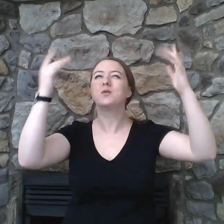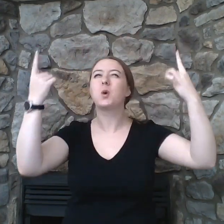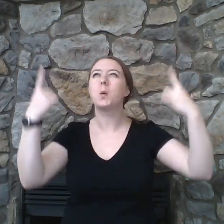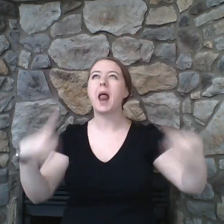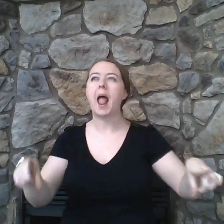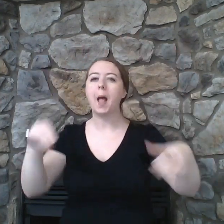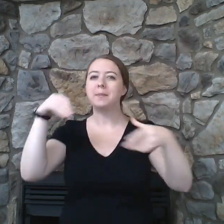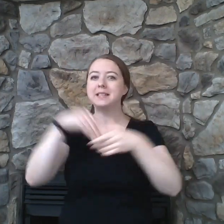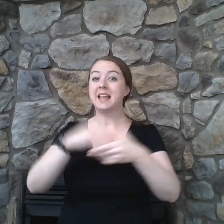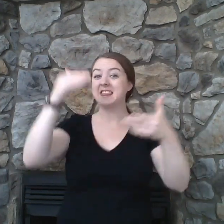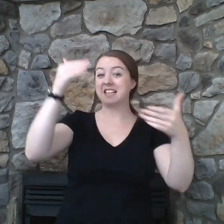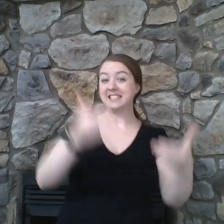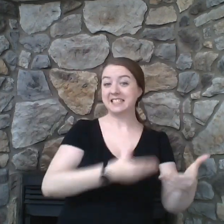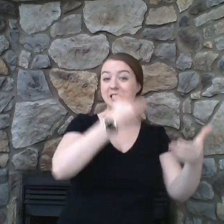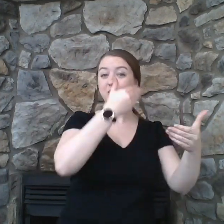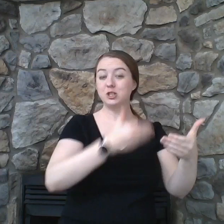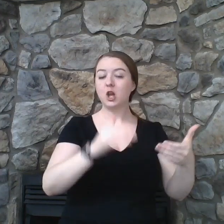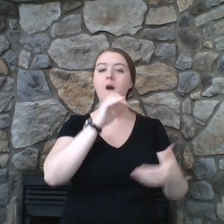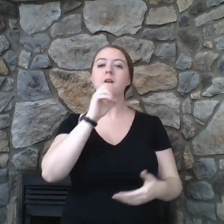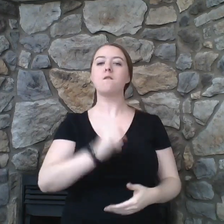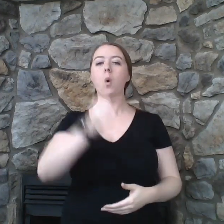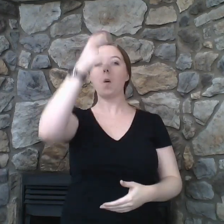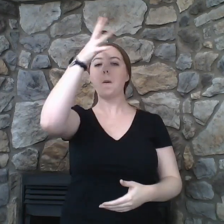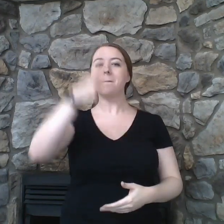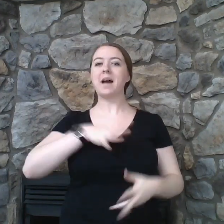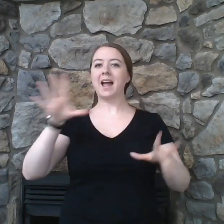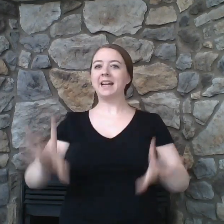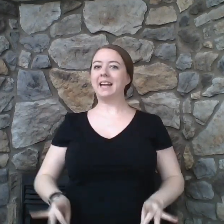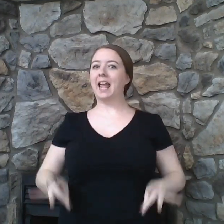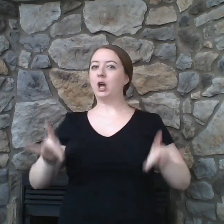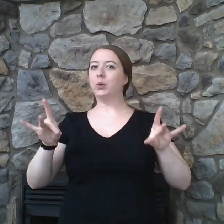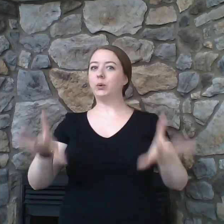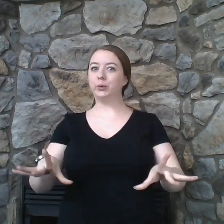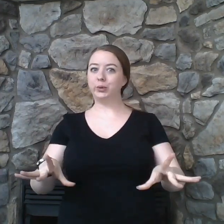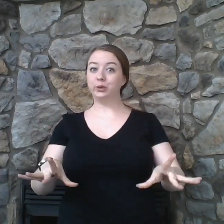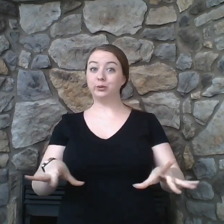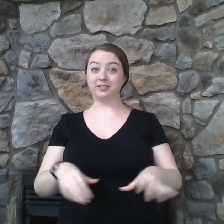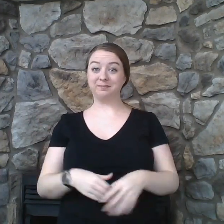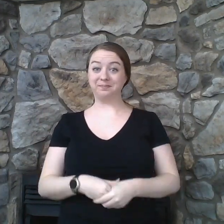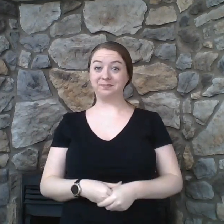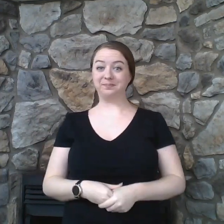imagine what's happening in the sing-song of Old Man Kangaroo.